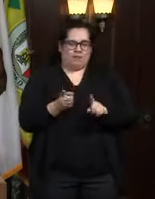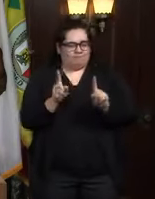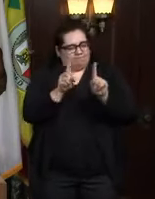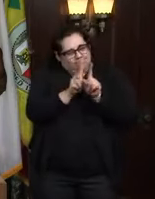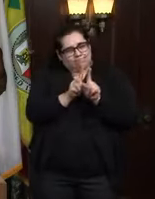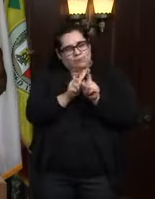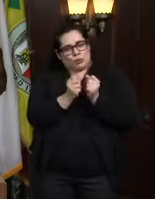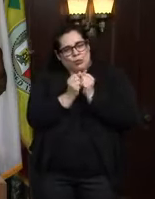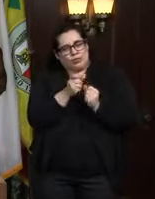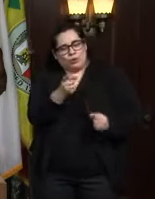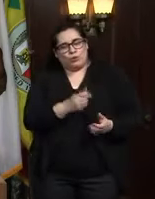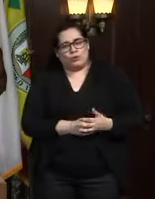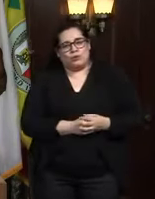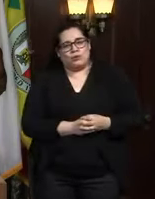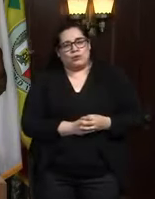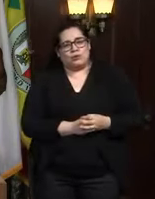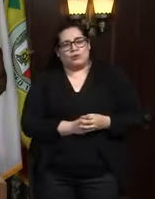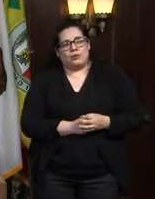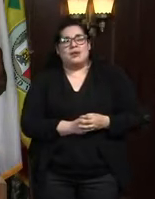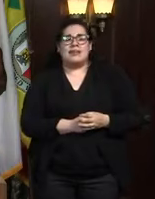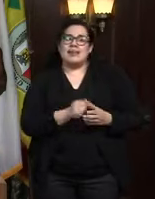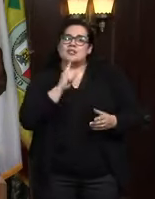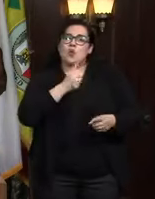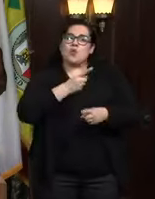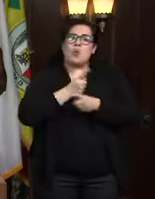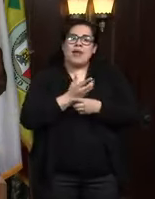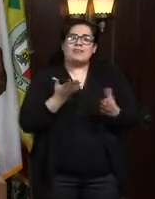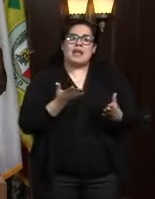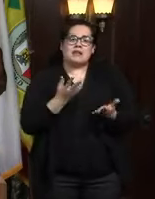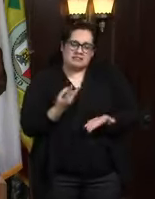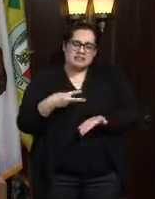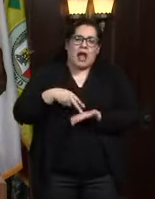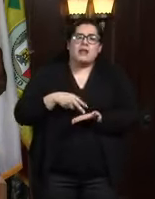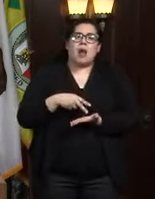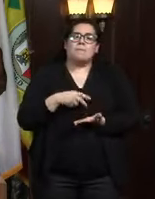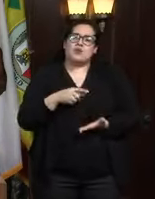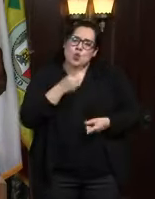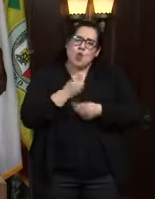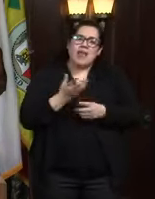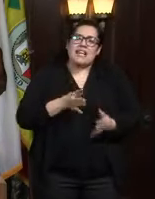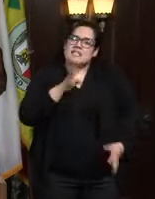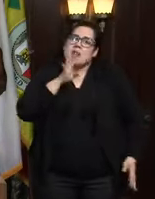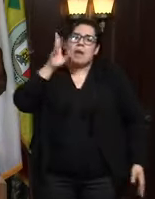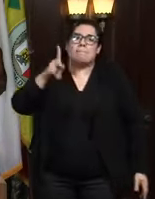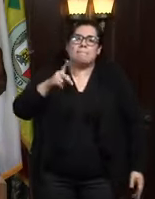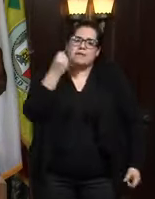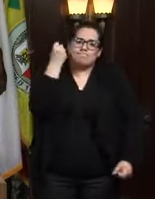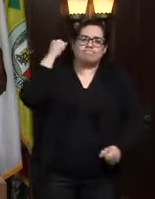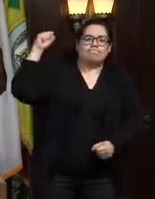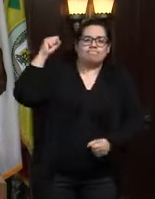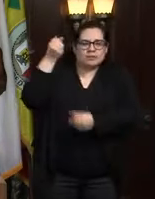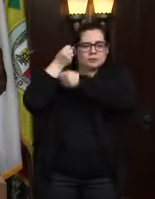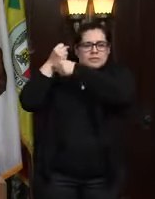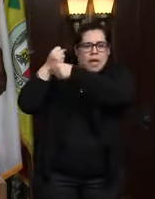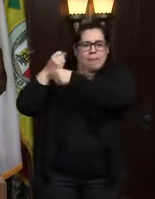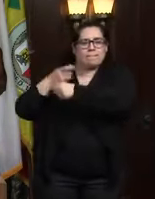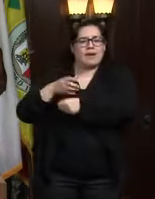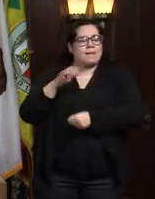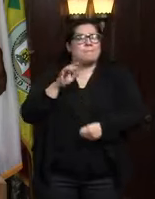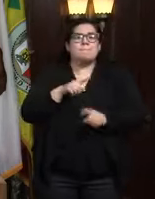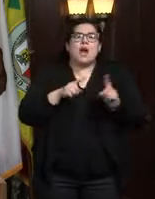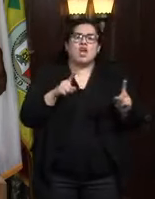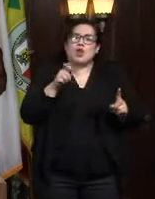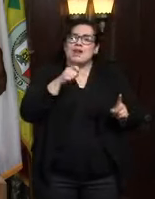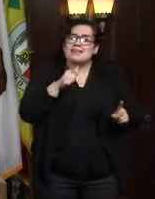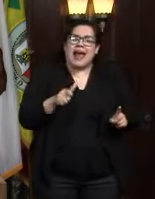you. It is the right thing to stand up. It is the right thing to speak up. It should not be that